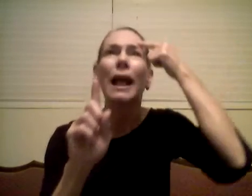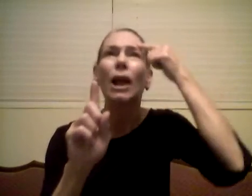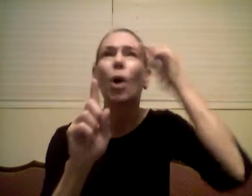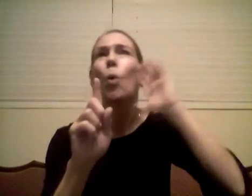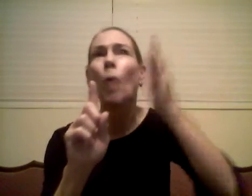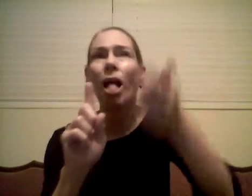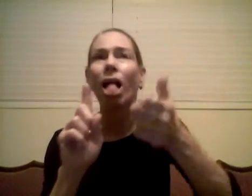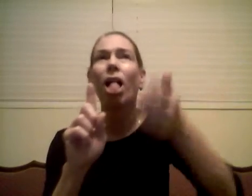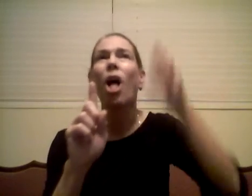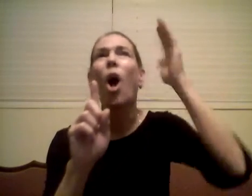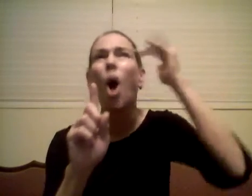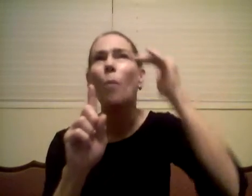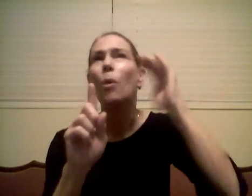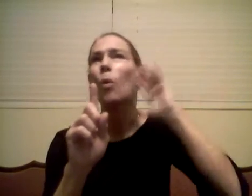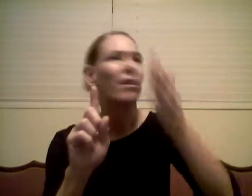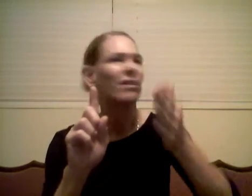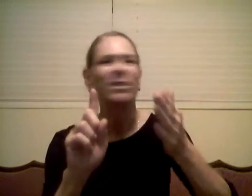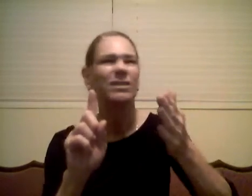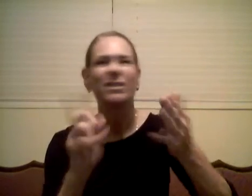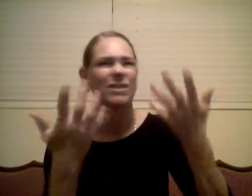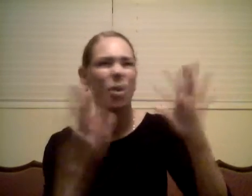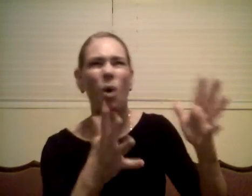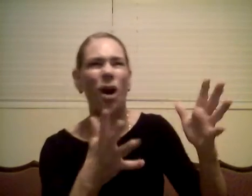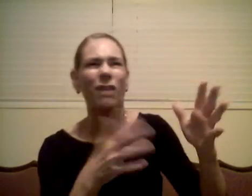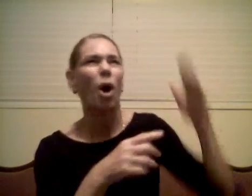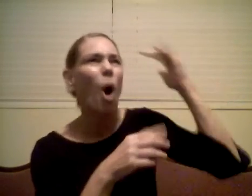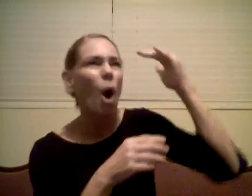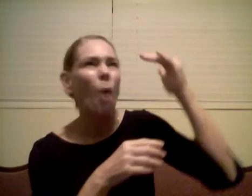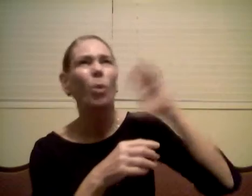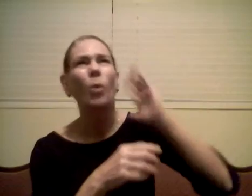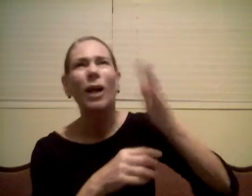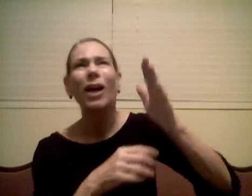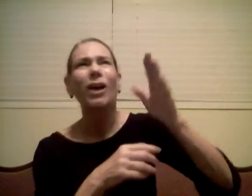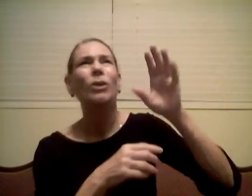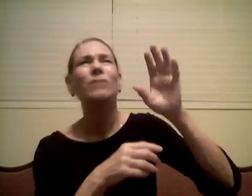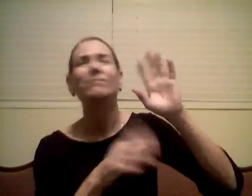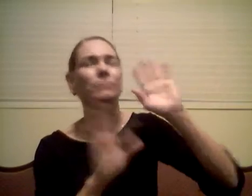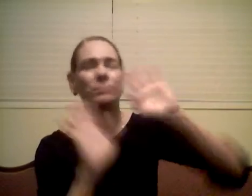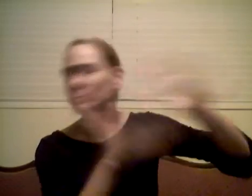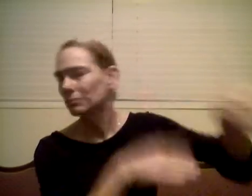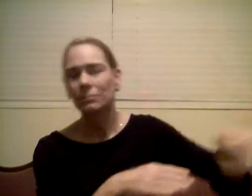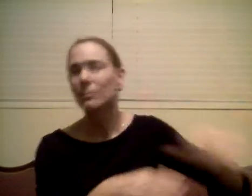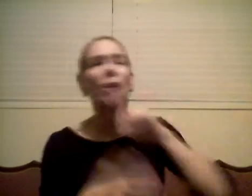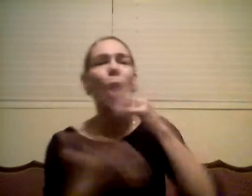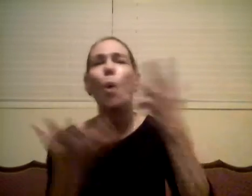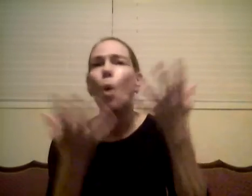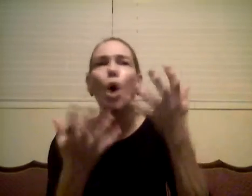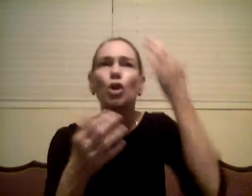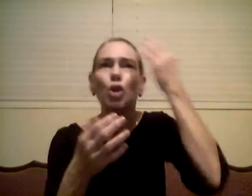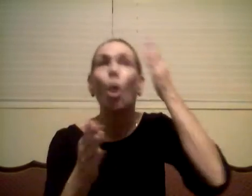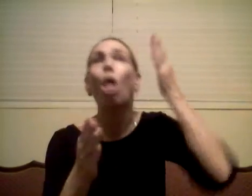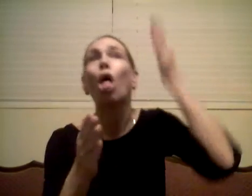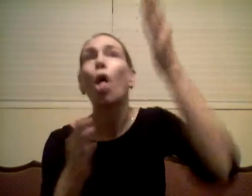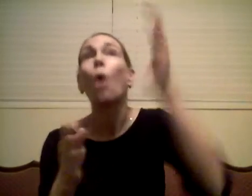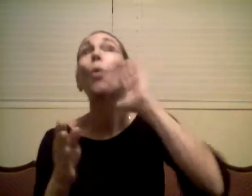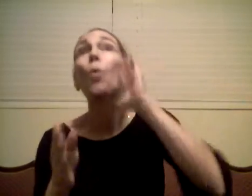road? There are certain buzz phrases that come through when you are in this model. So if you're hearing things like, can you